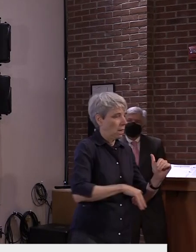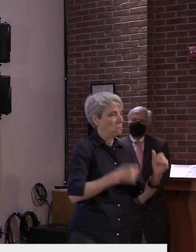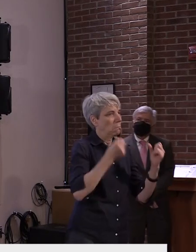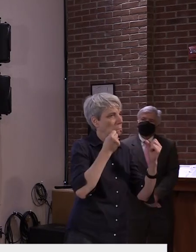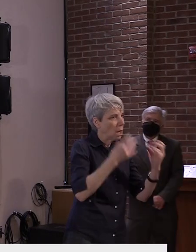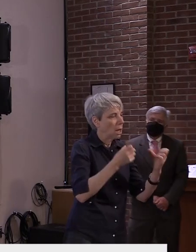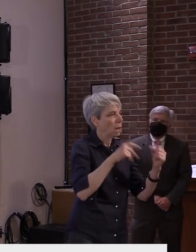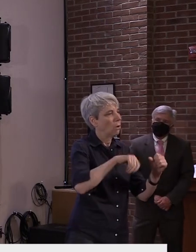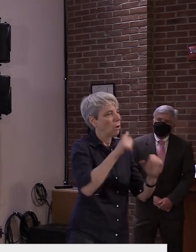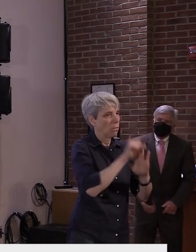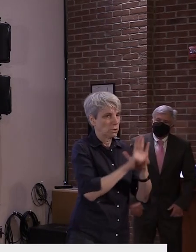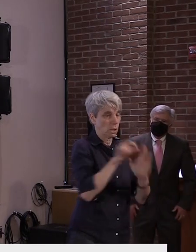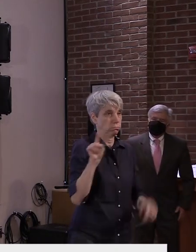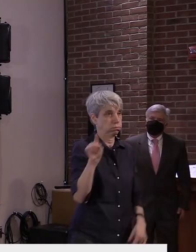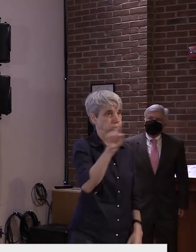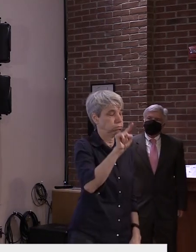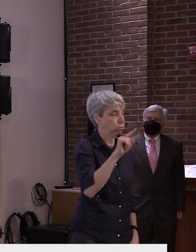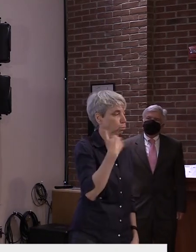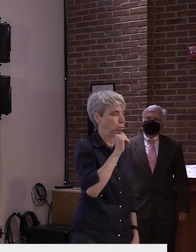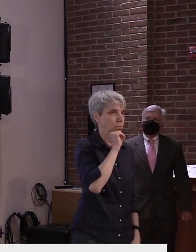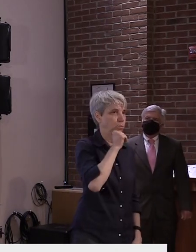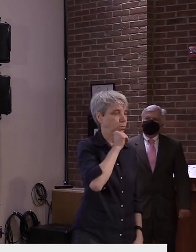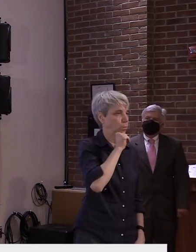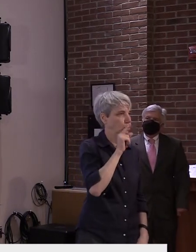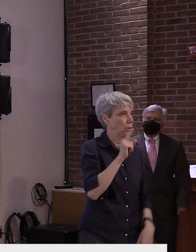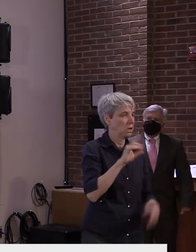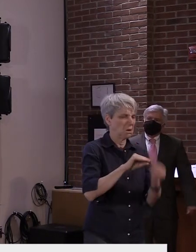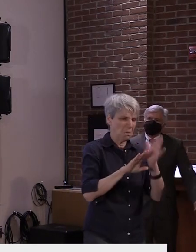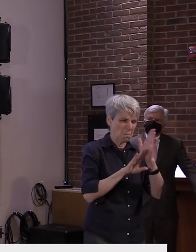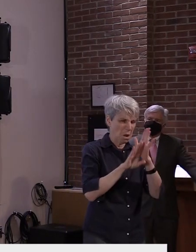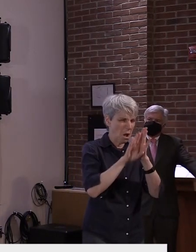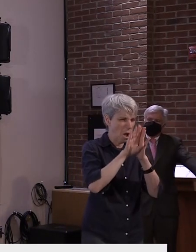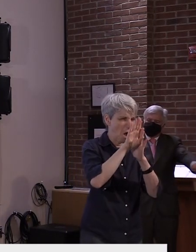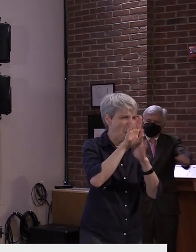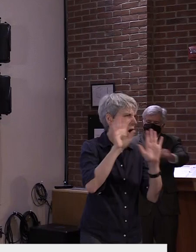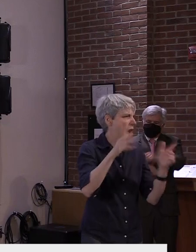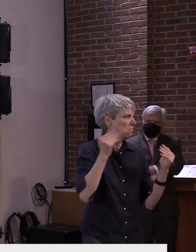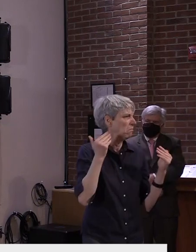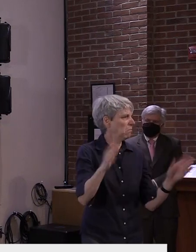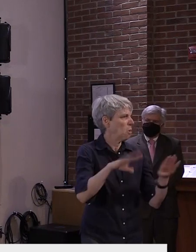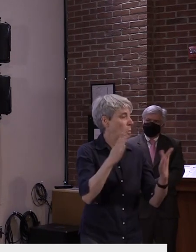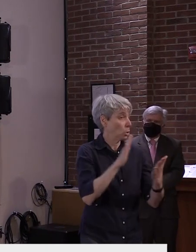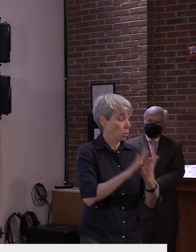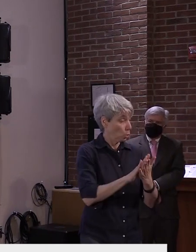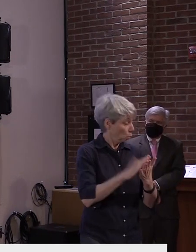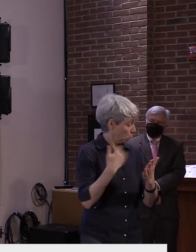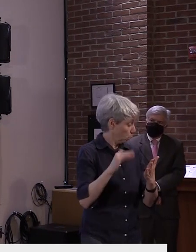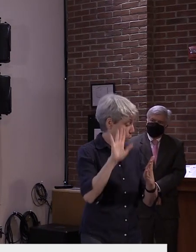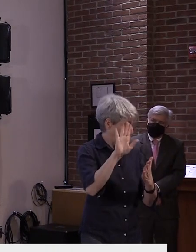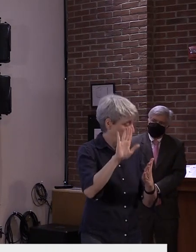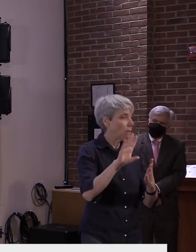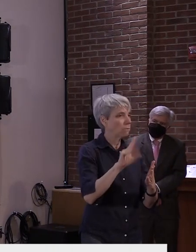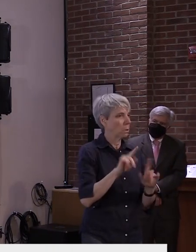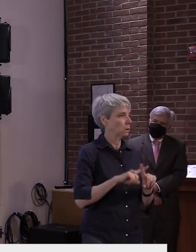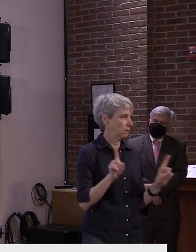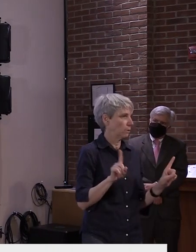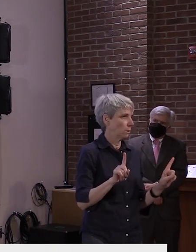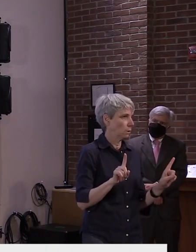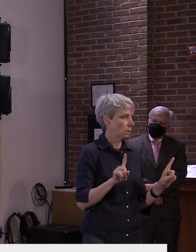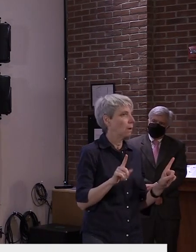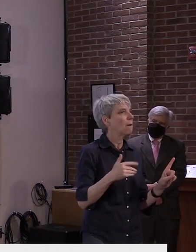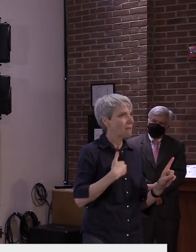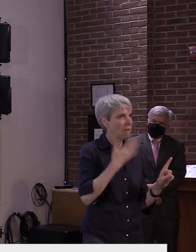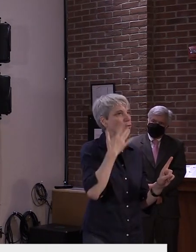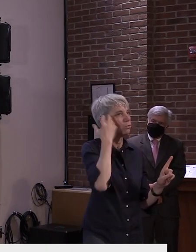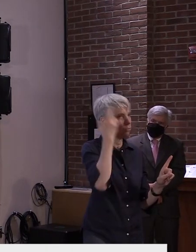many other states that have surged yet are still discussing reopening. Our state of viral suppression